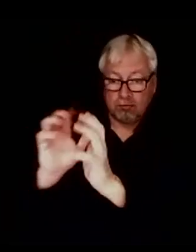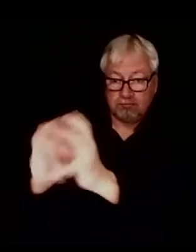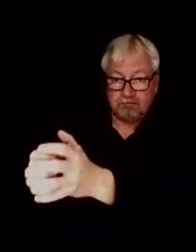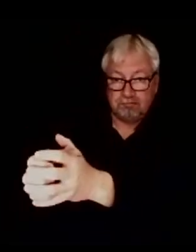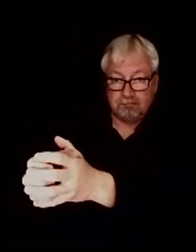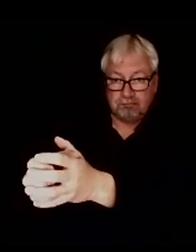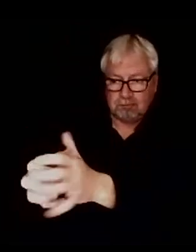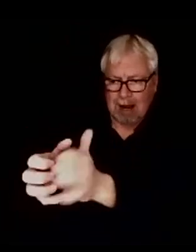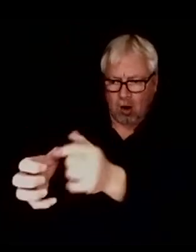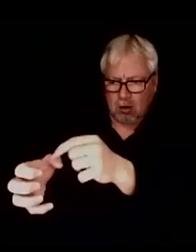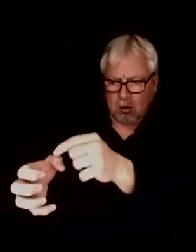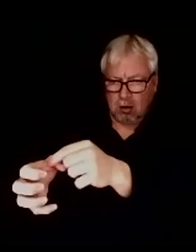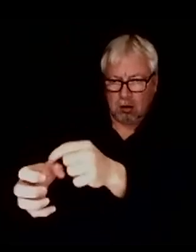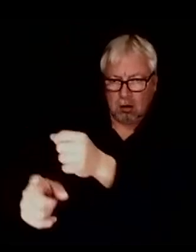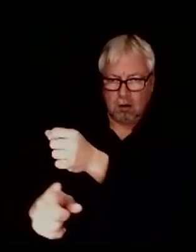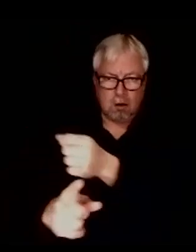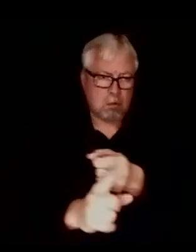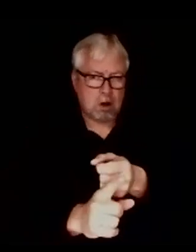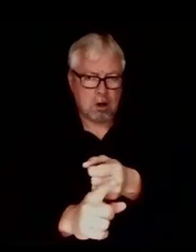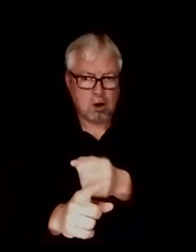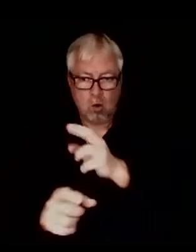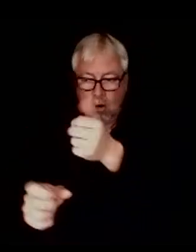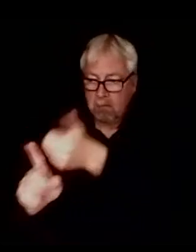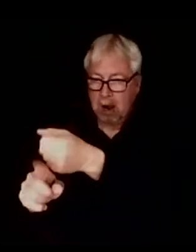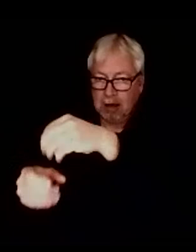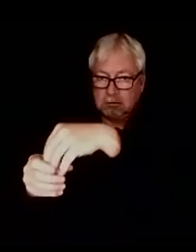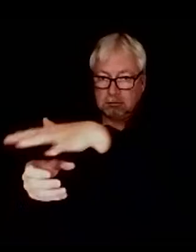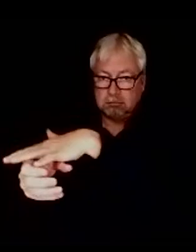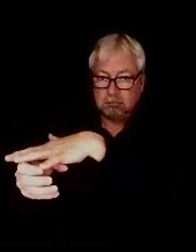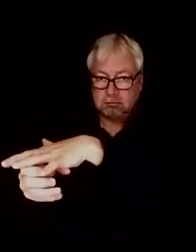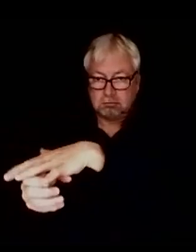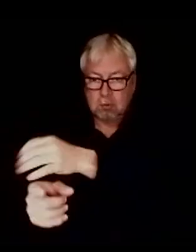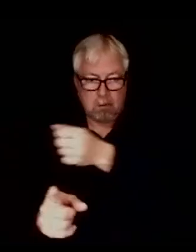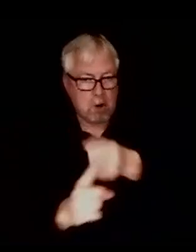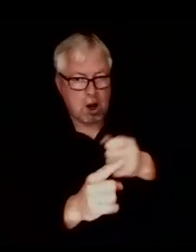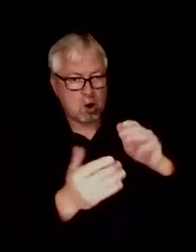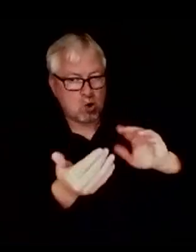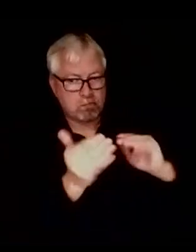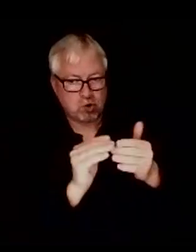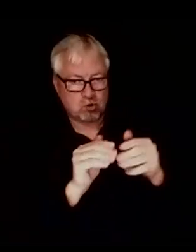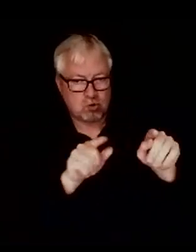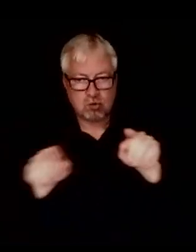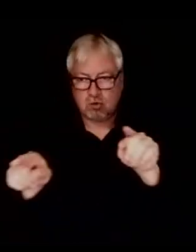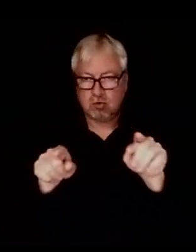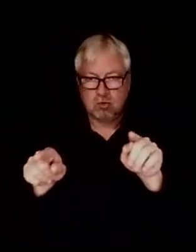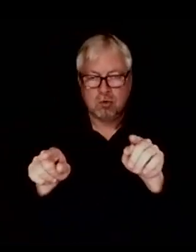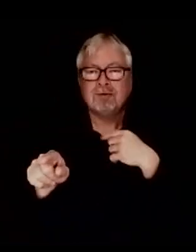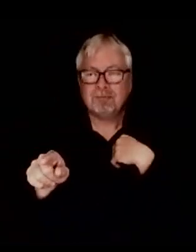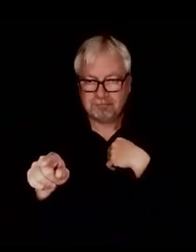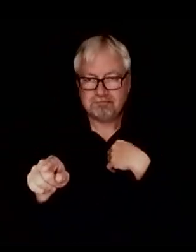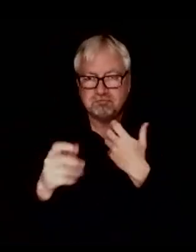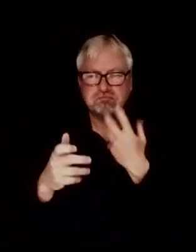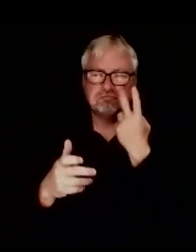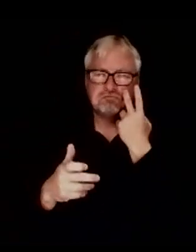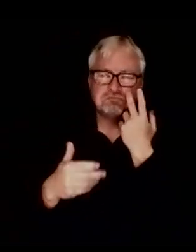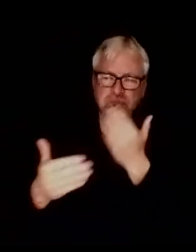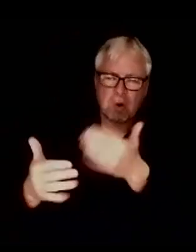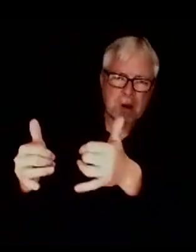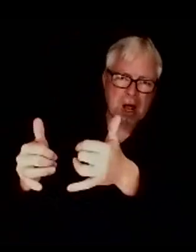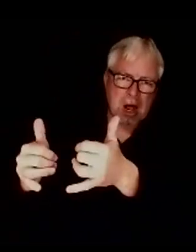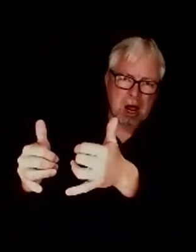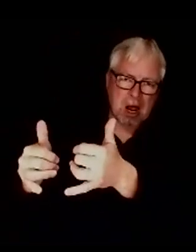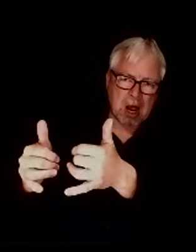that the let them play may be saying, well, if Michael gets